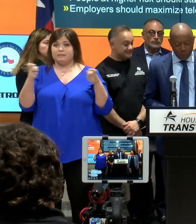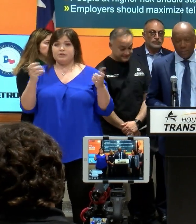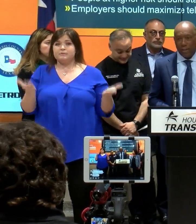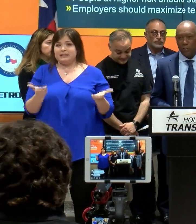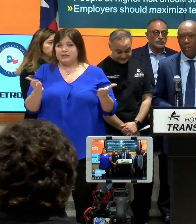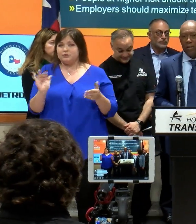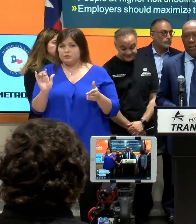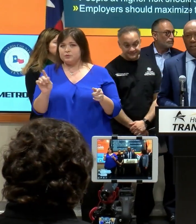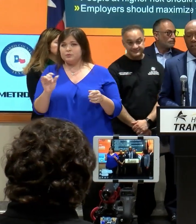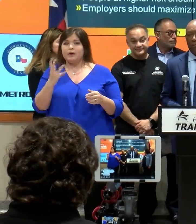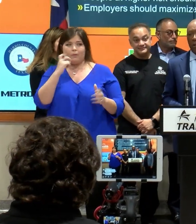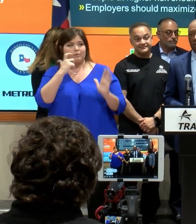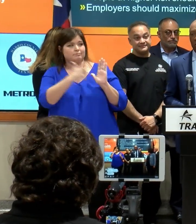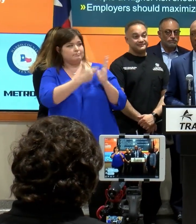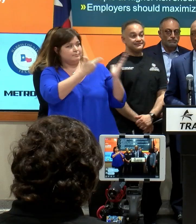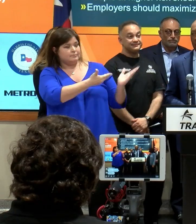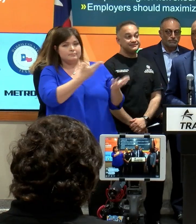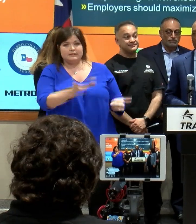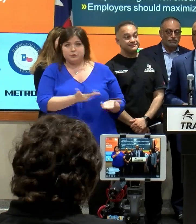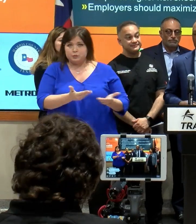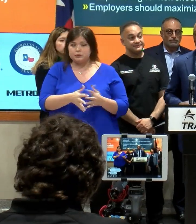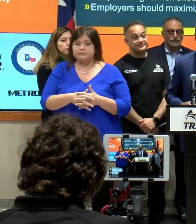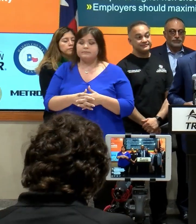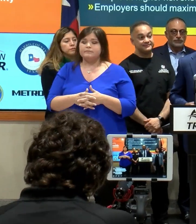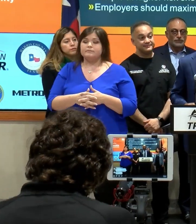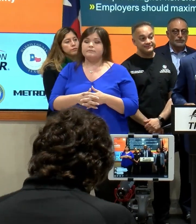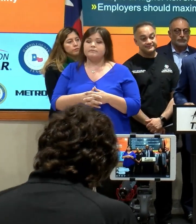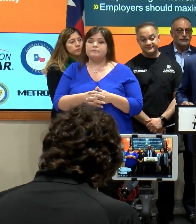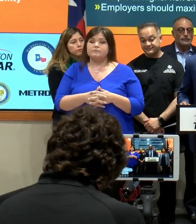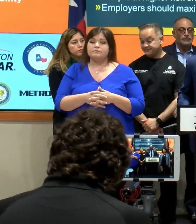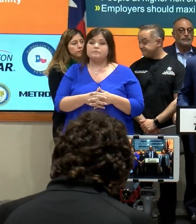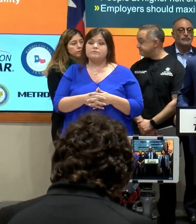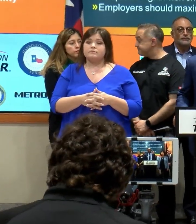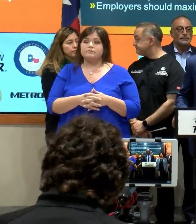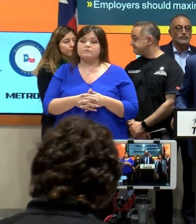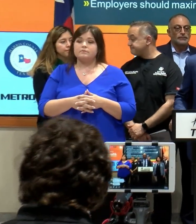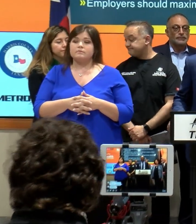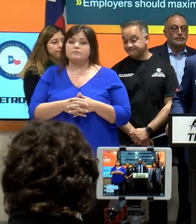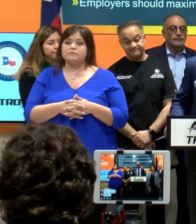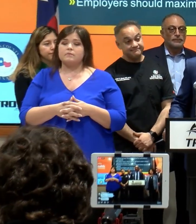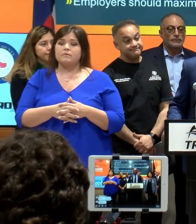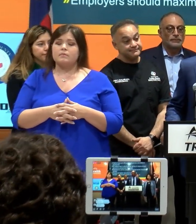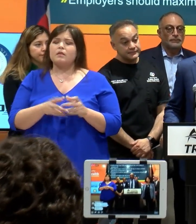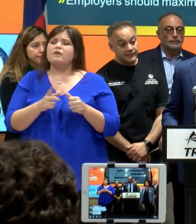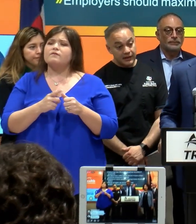so I want to acknowledge his presence. Let me just say very briefly,